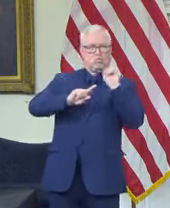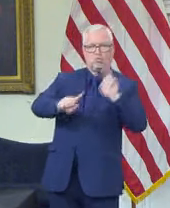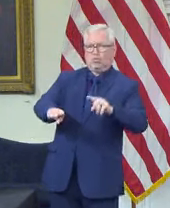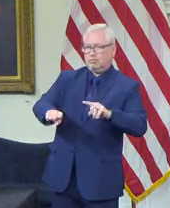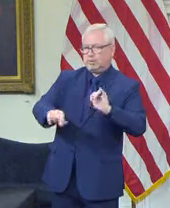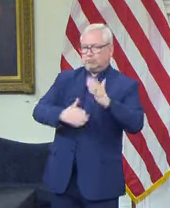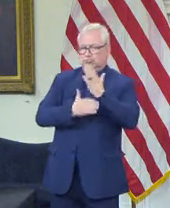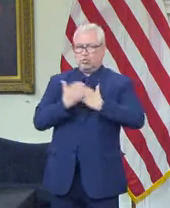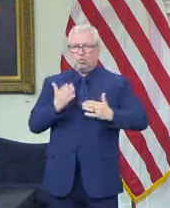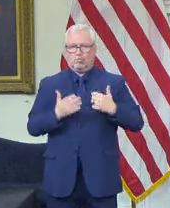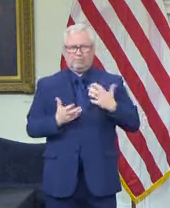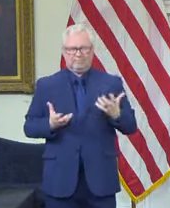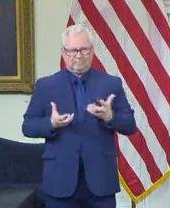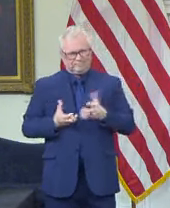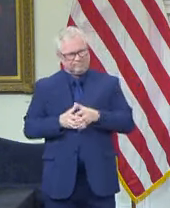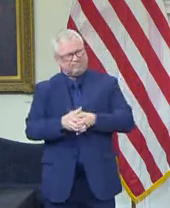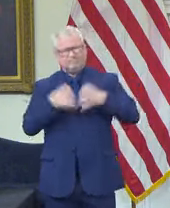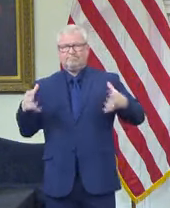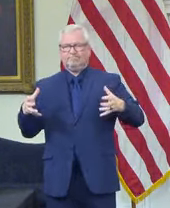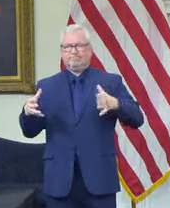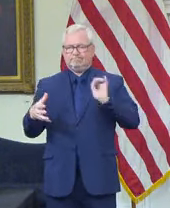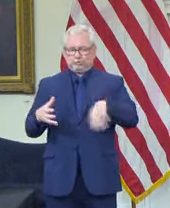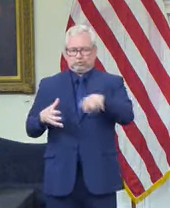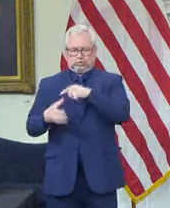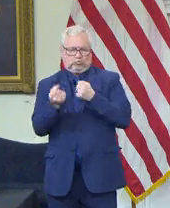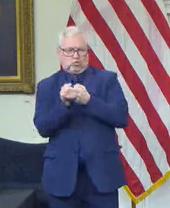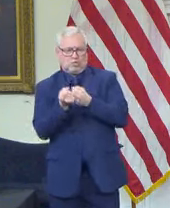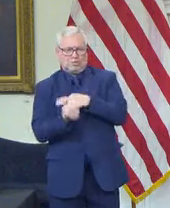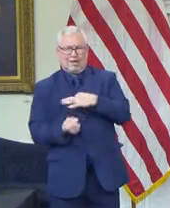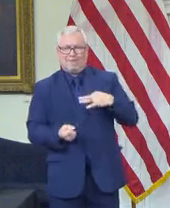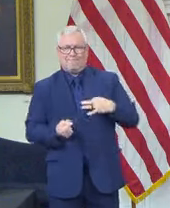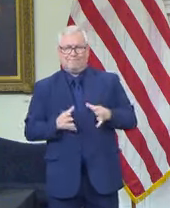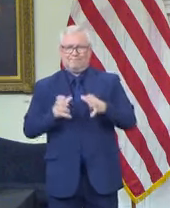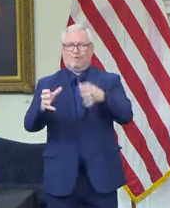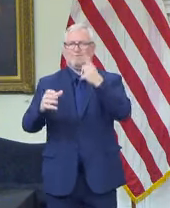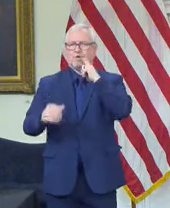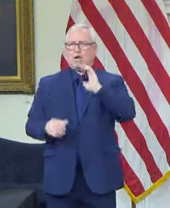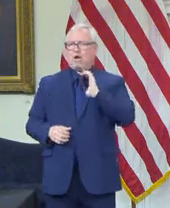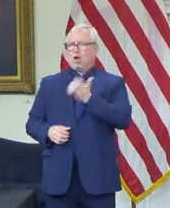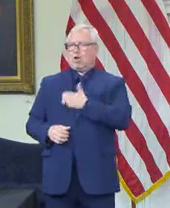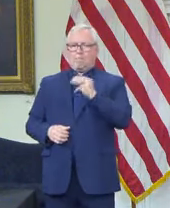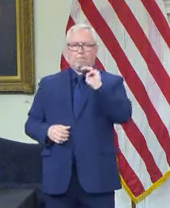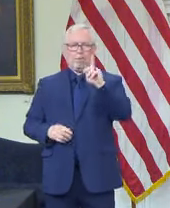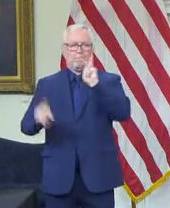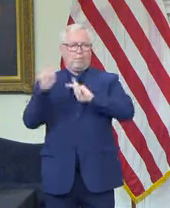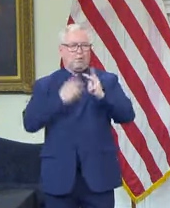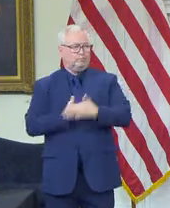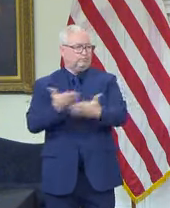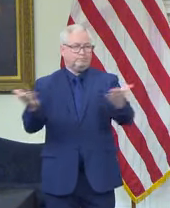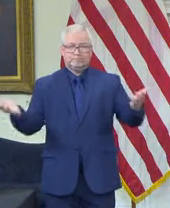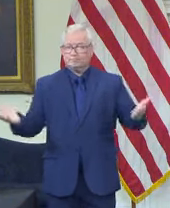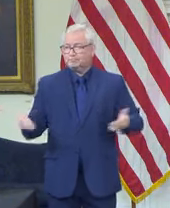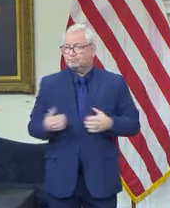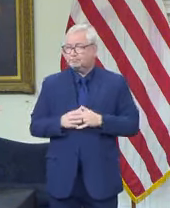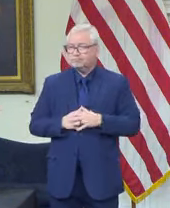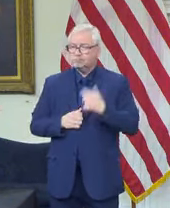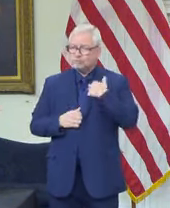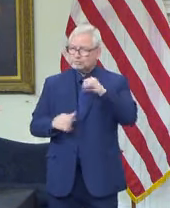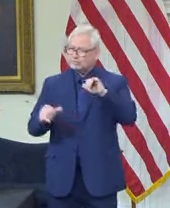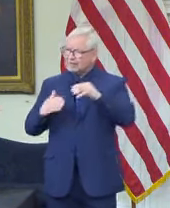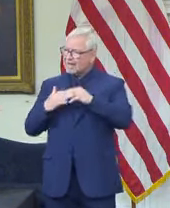making them permanent, a permanent part of the law of the land will help us to be better prepared for any future